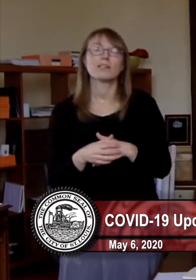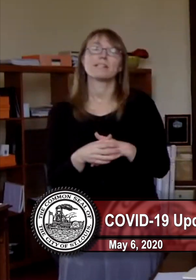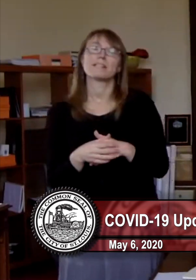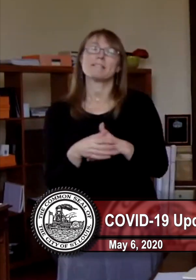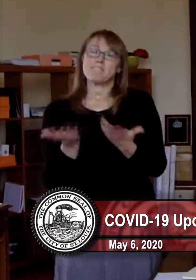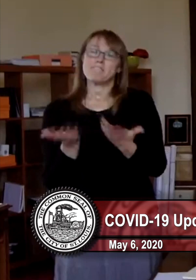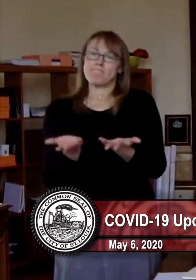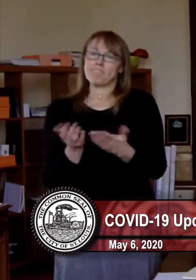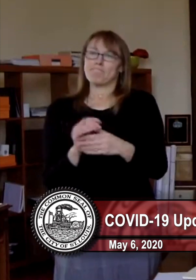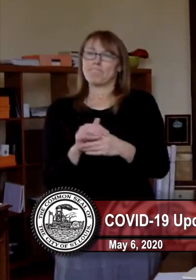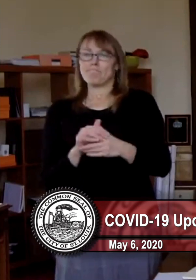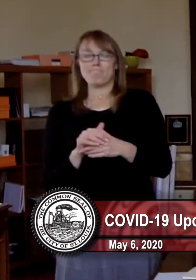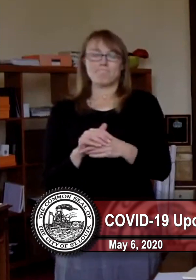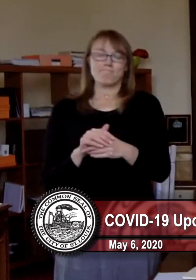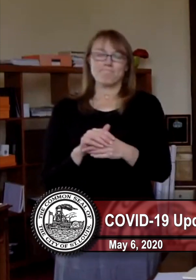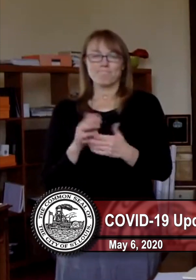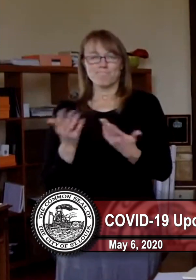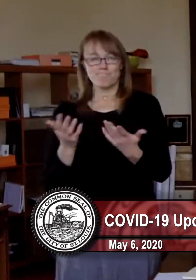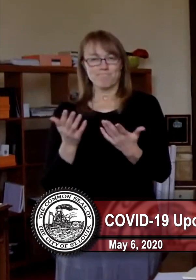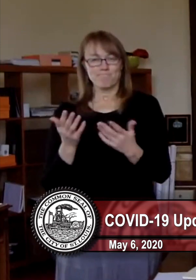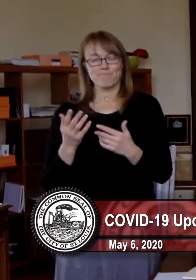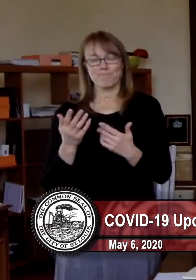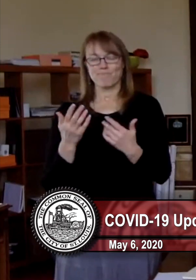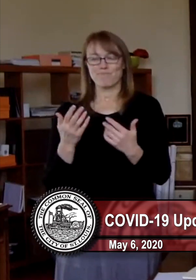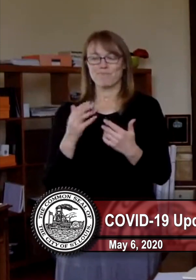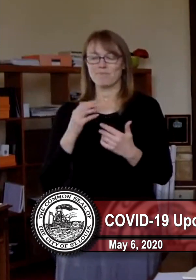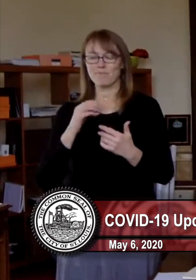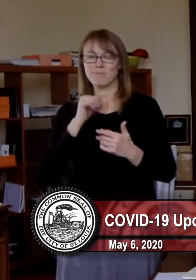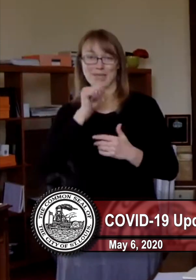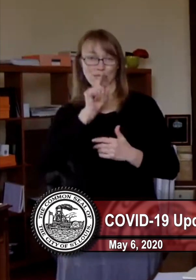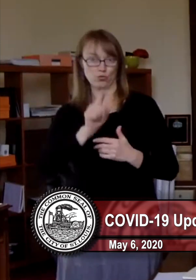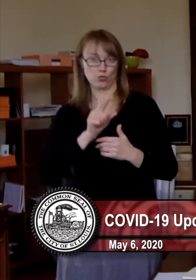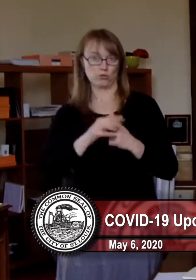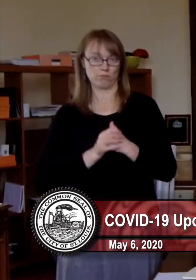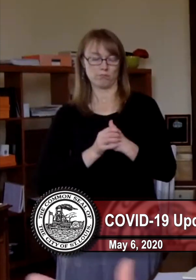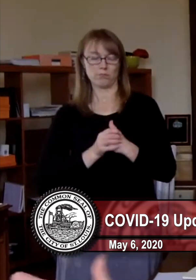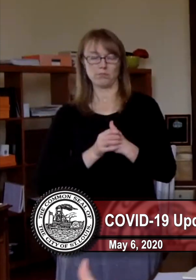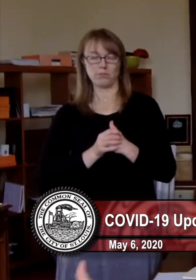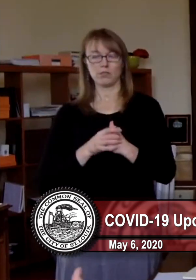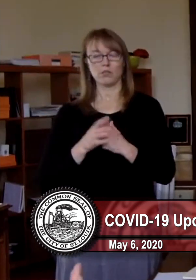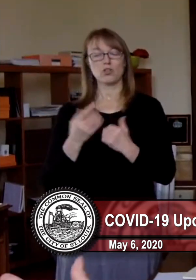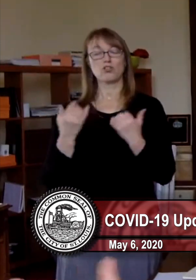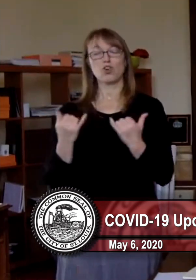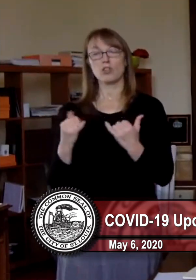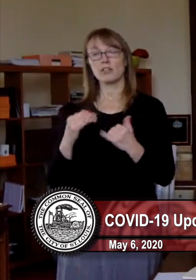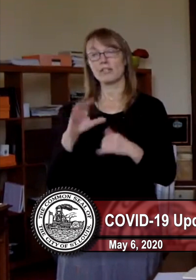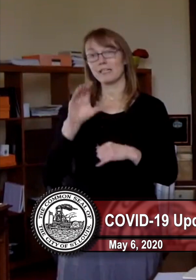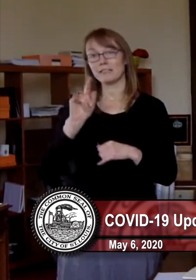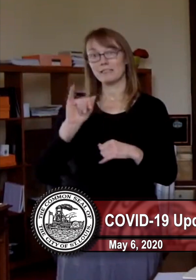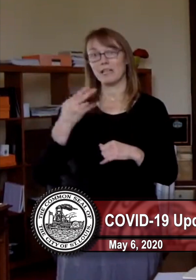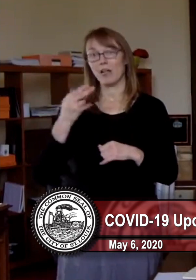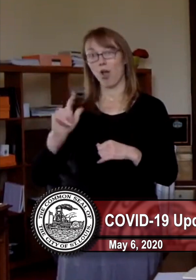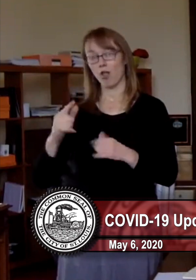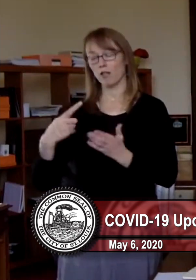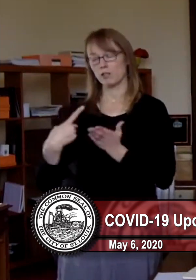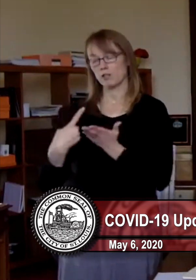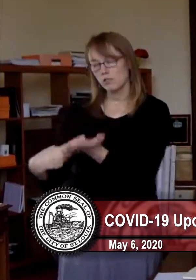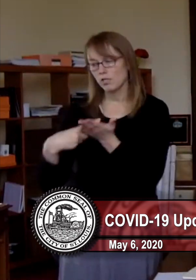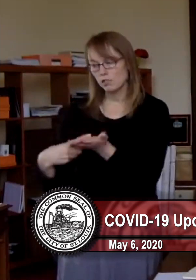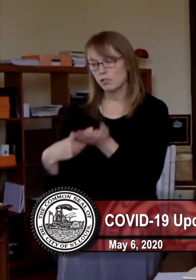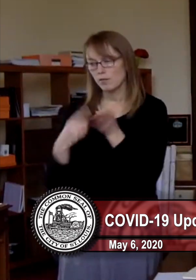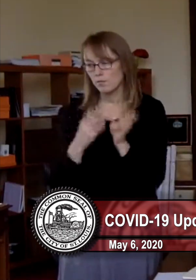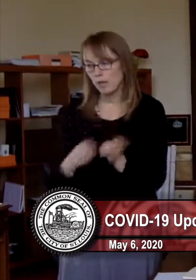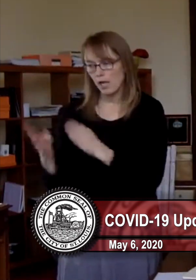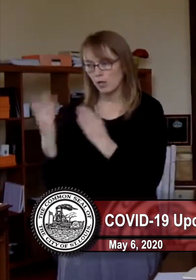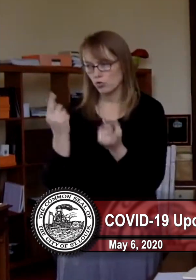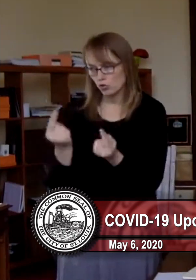City Hall, we're developing a plan right now for what will open and when. We can't flood City Hall with visitors